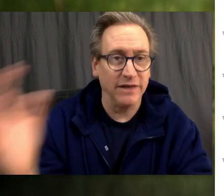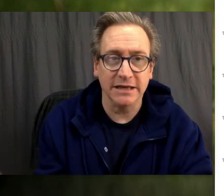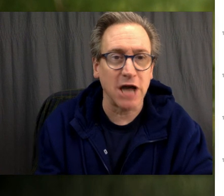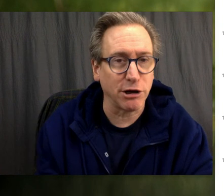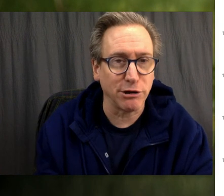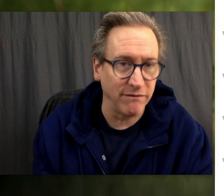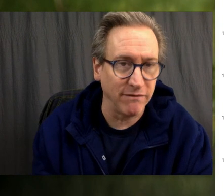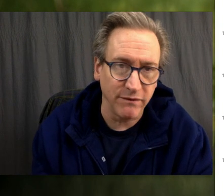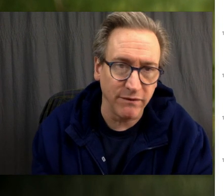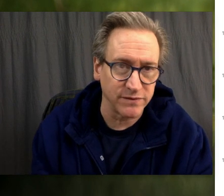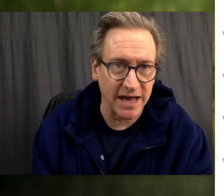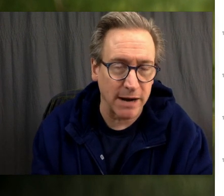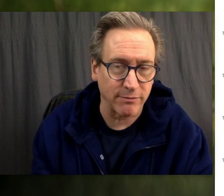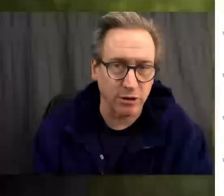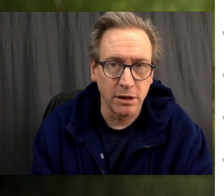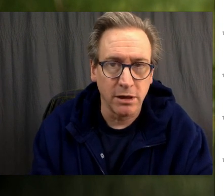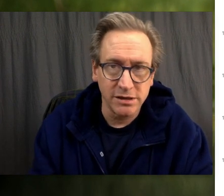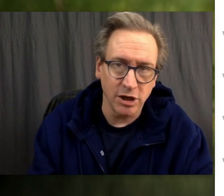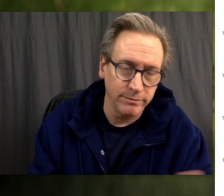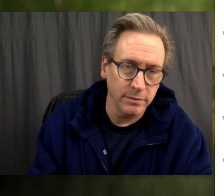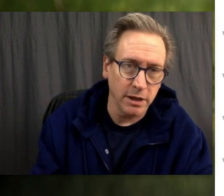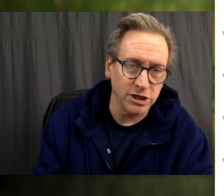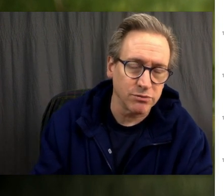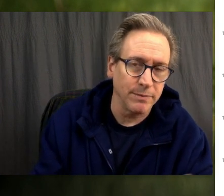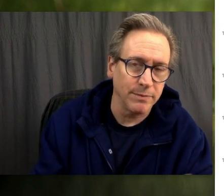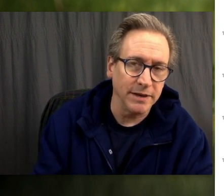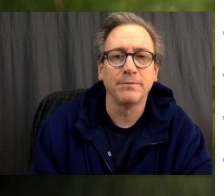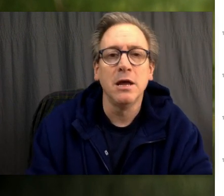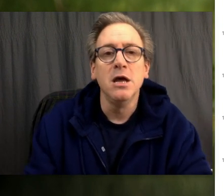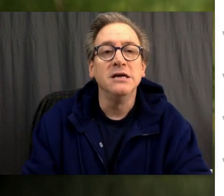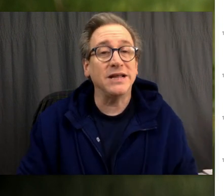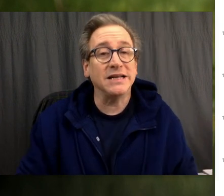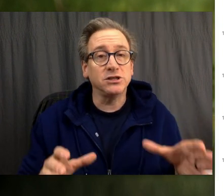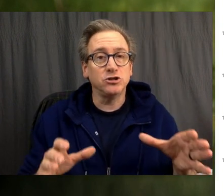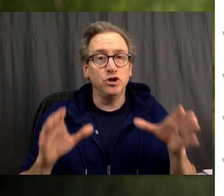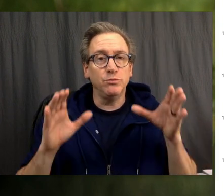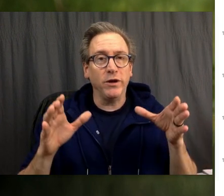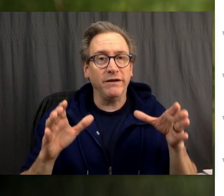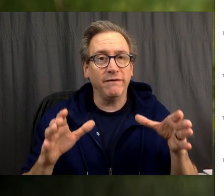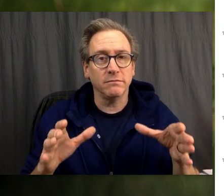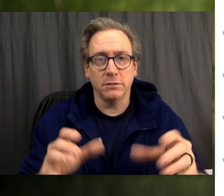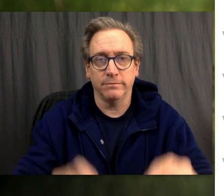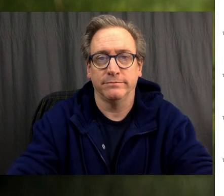is the entirety of the videos for that chapter. So it just repeats here. So that's